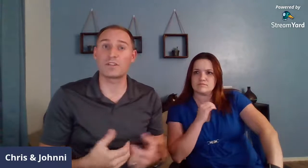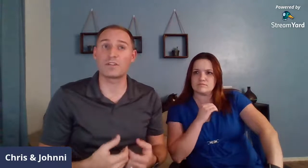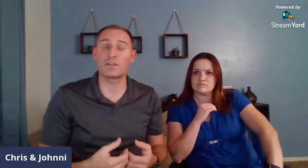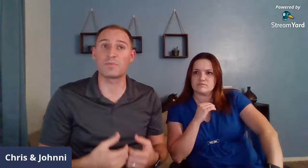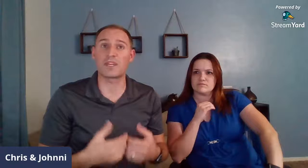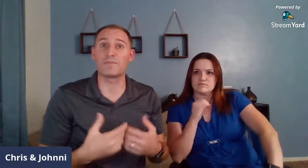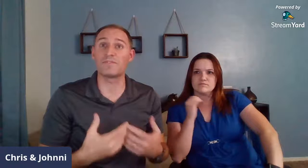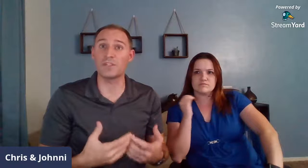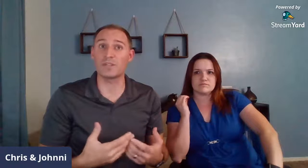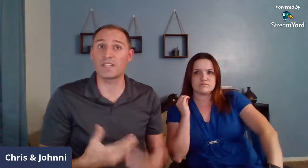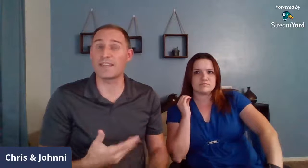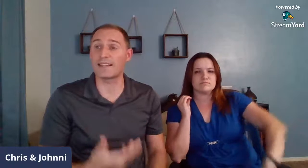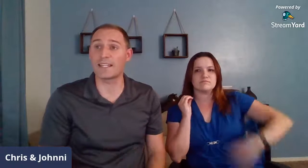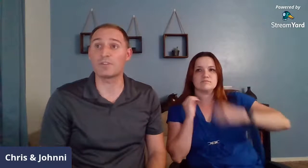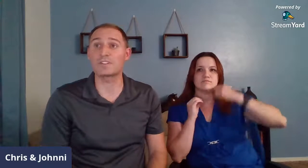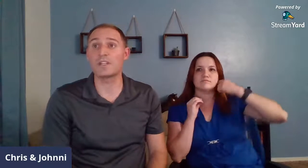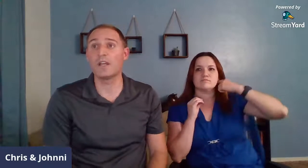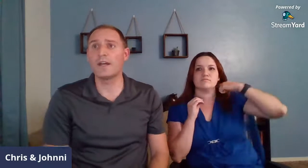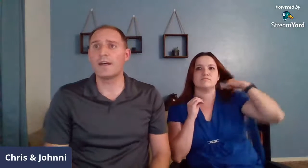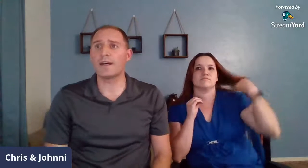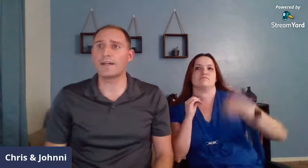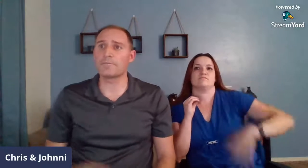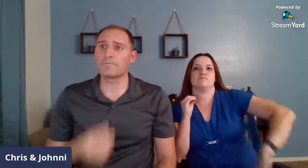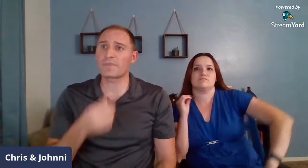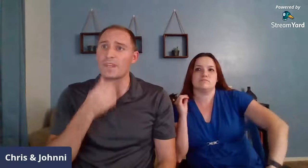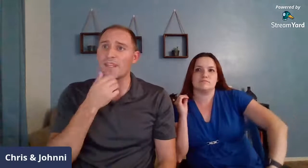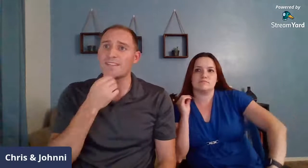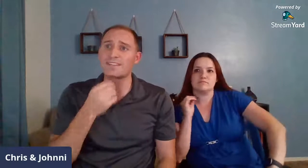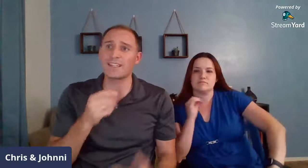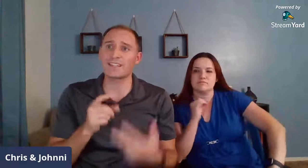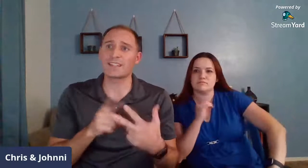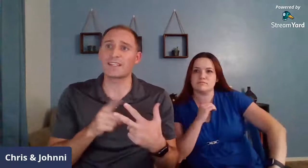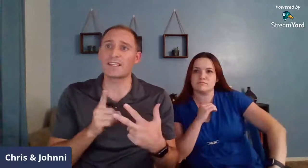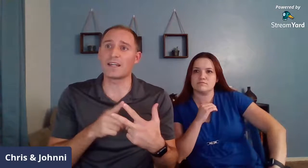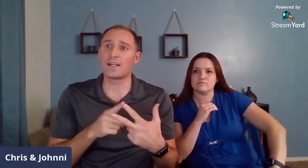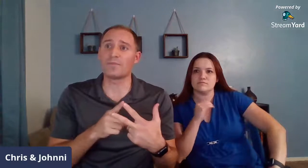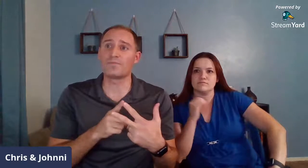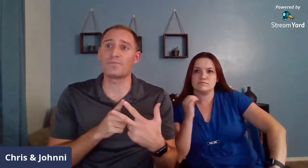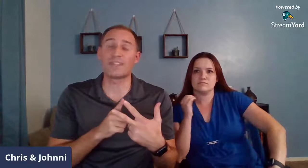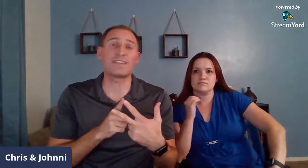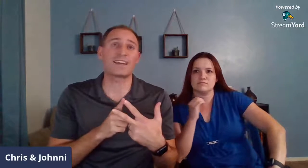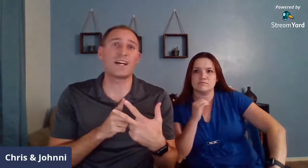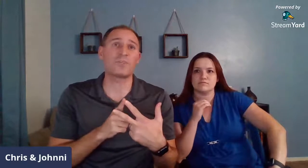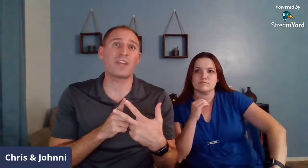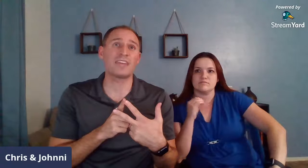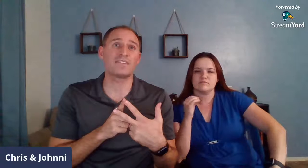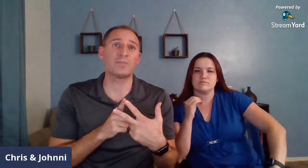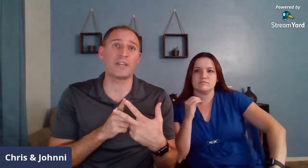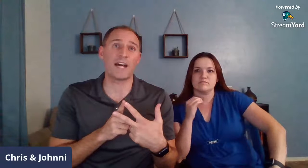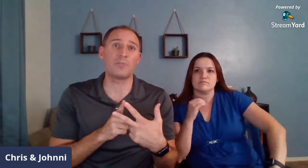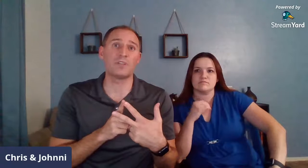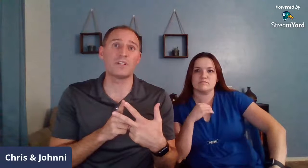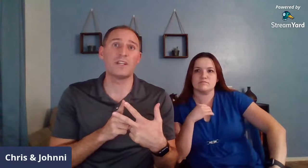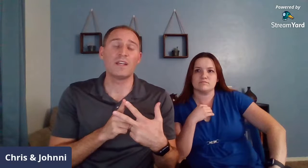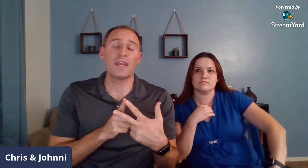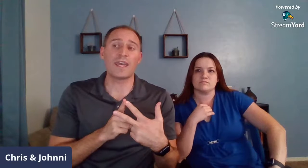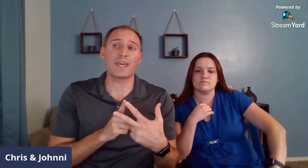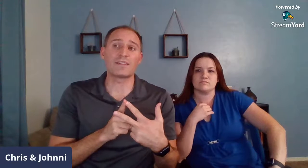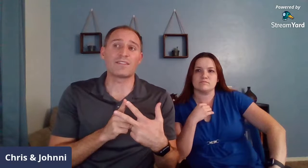you can become fluent in that language. And secondly, it's that comprehensible output. And